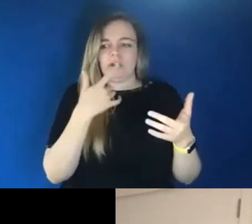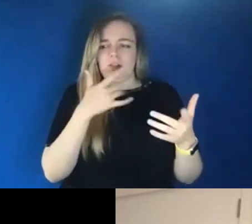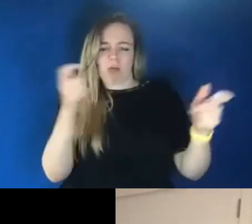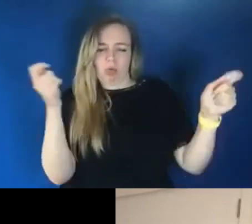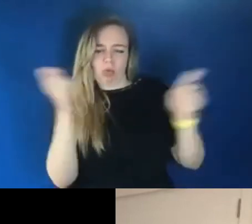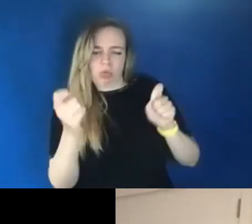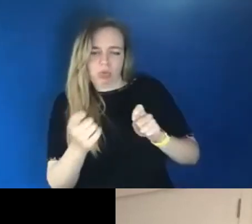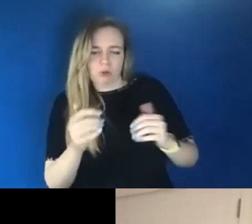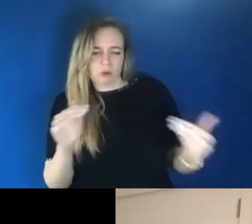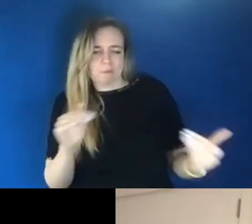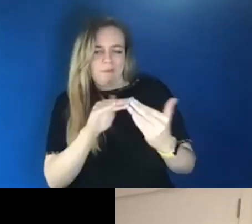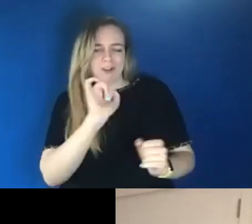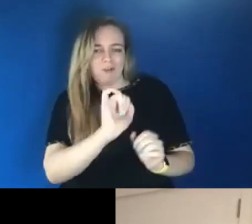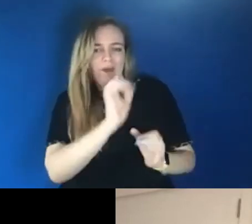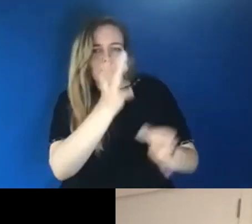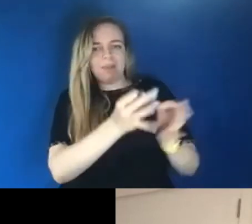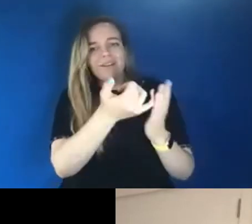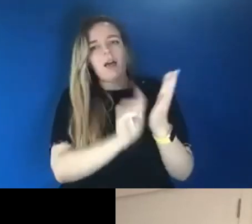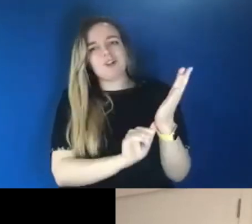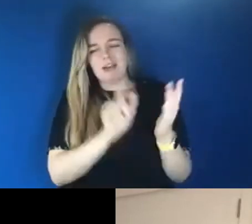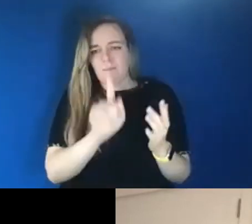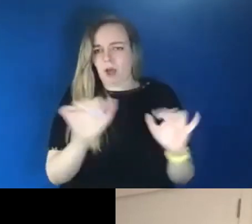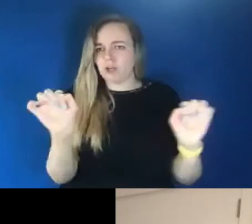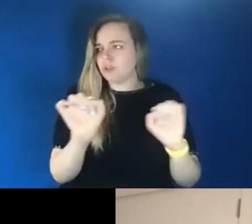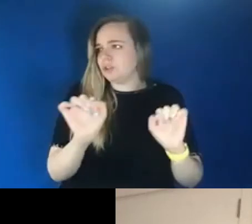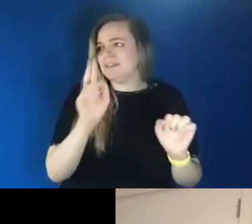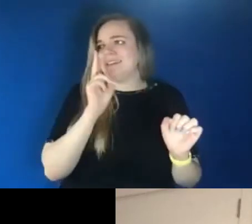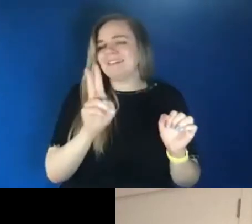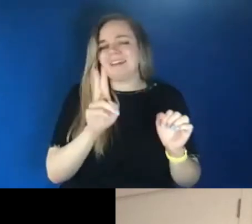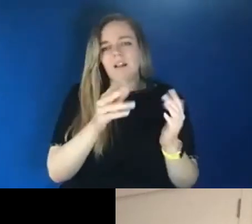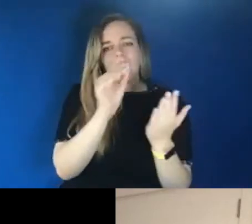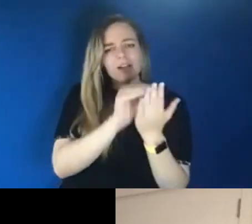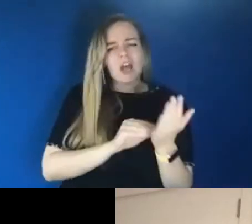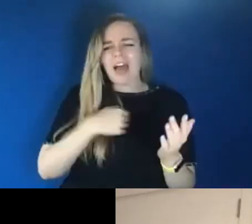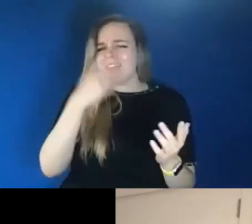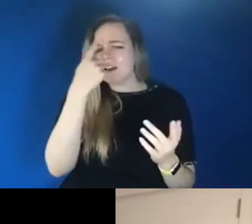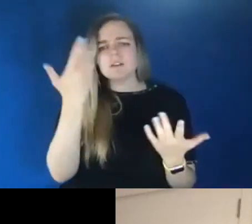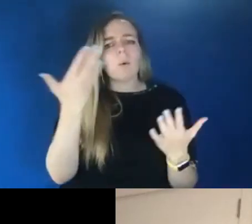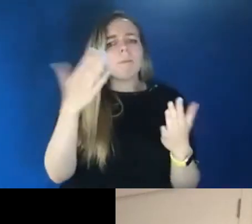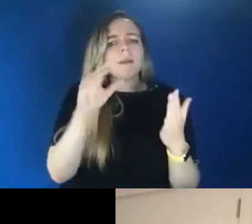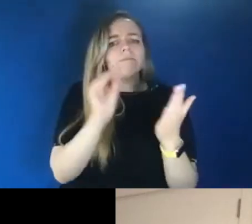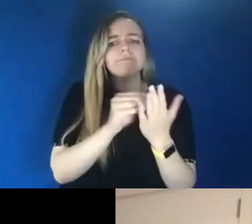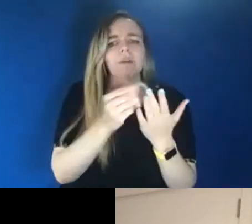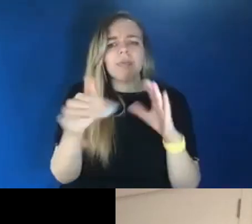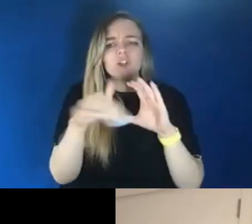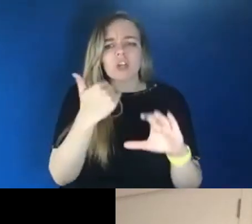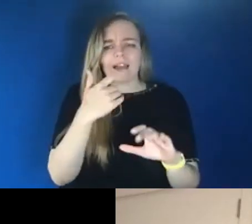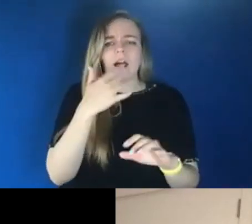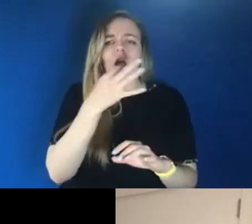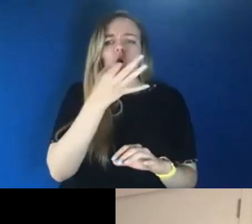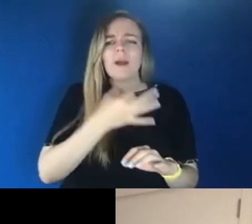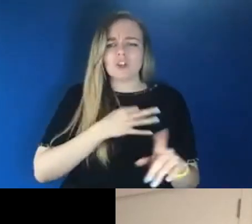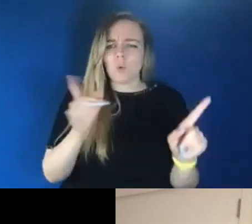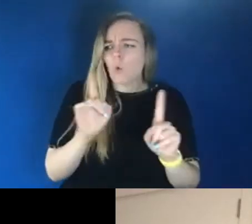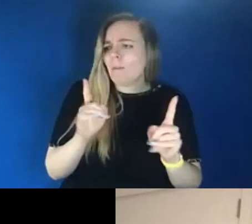electoral agenda. But we've not seen the actual commitment follow through. I think someone put in the chat a question about, what about all this money